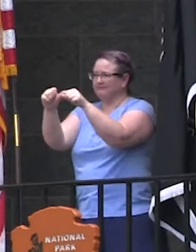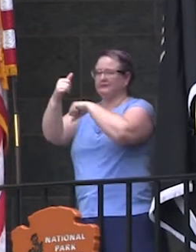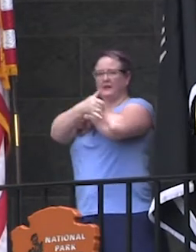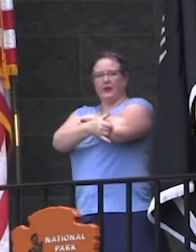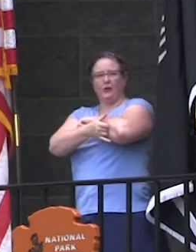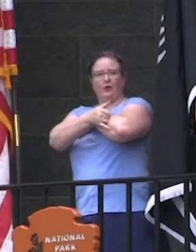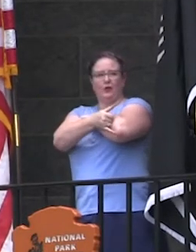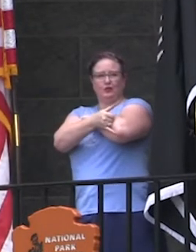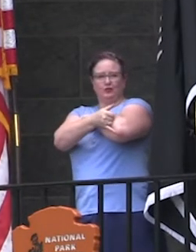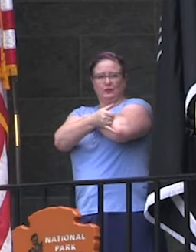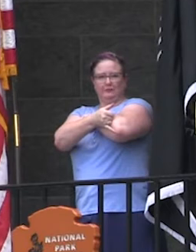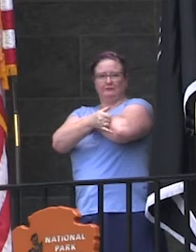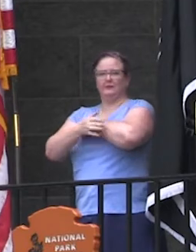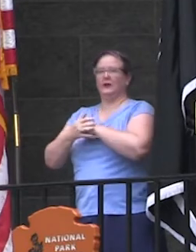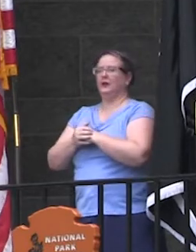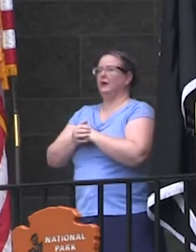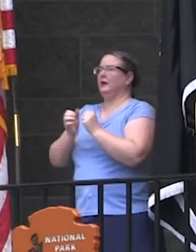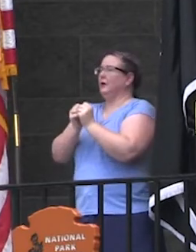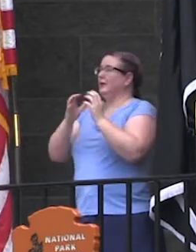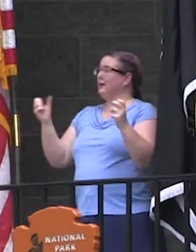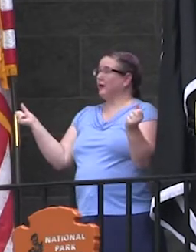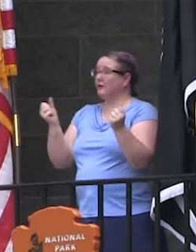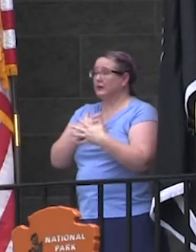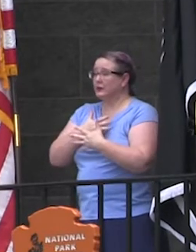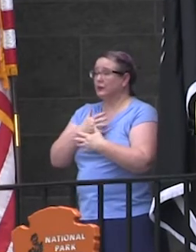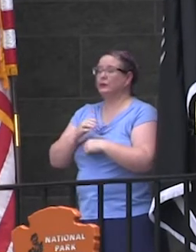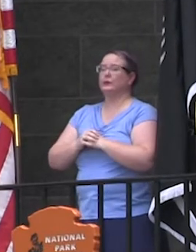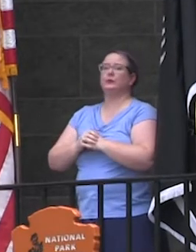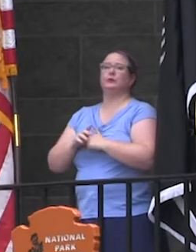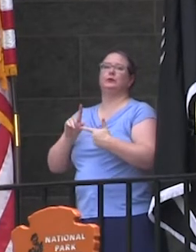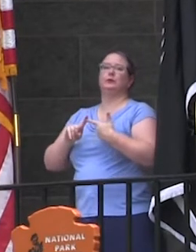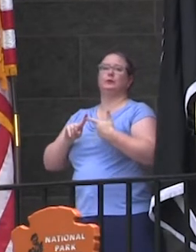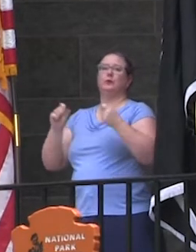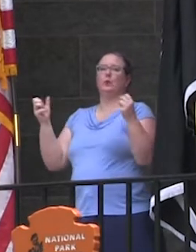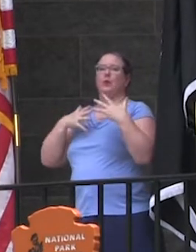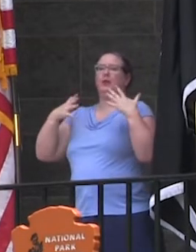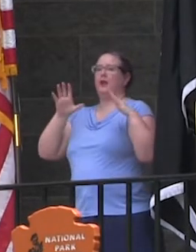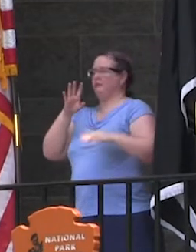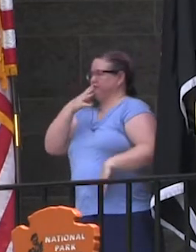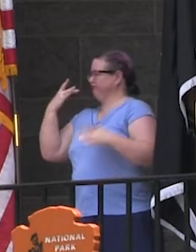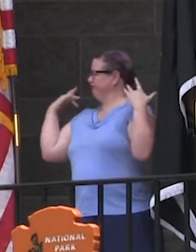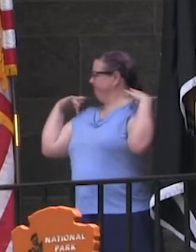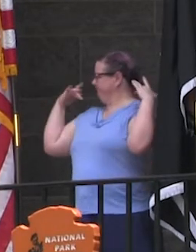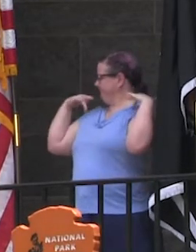without counting the cost, without fear, without shirking our duty.